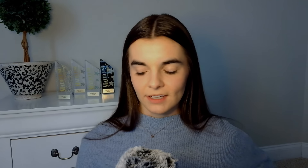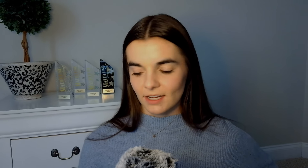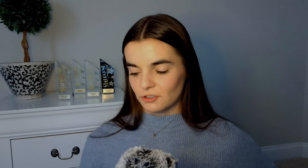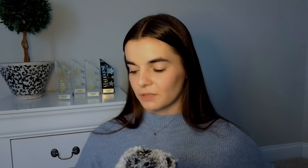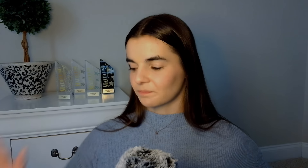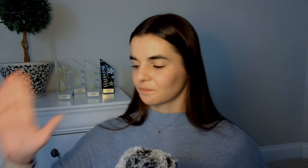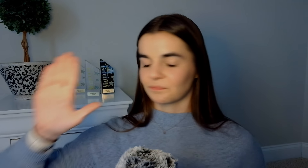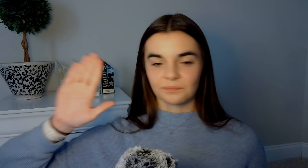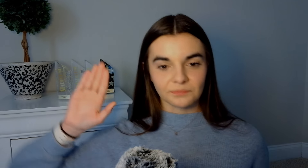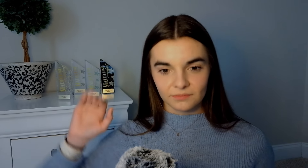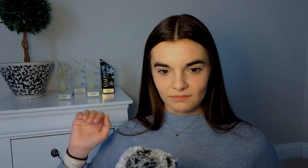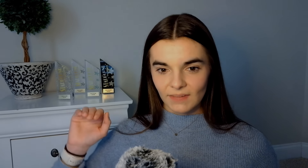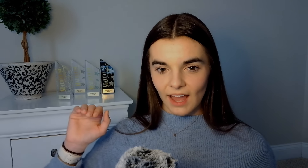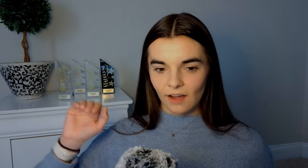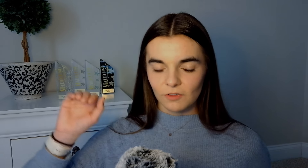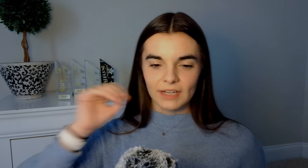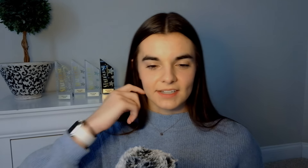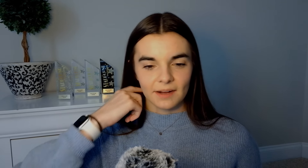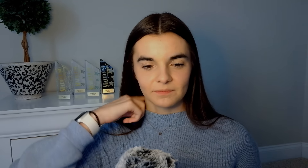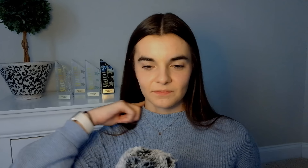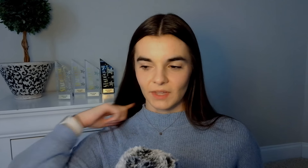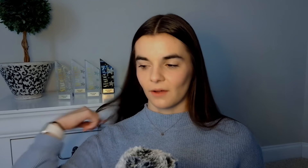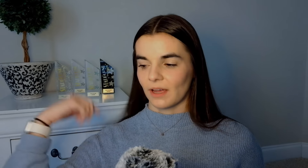attention. Alphabet time. Okay.